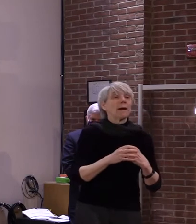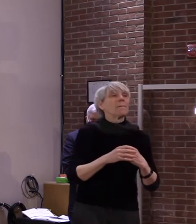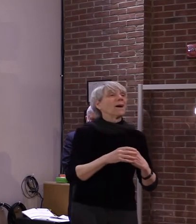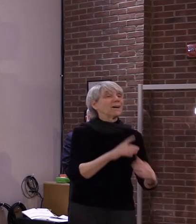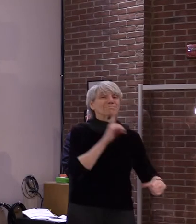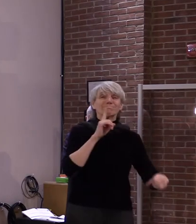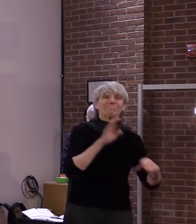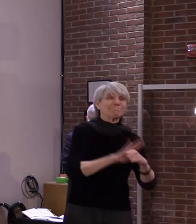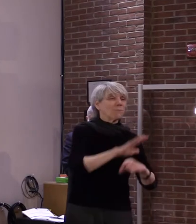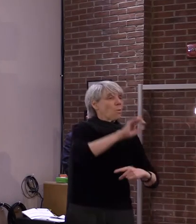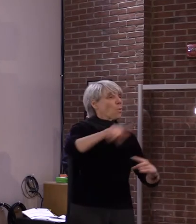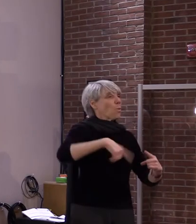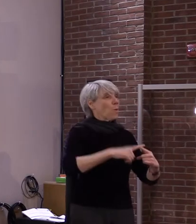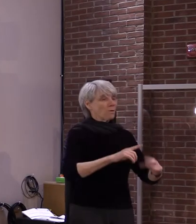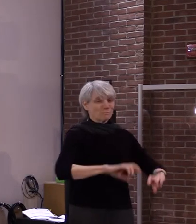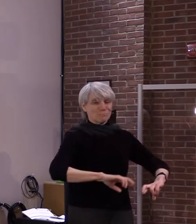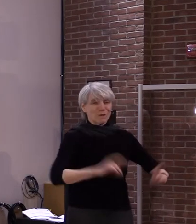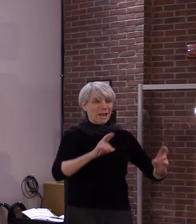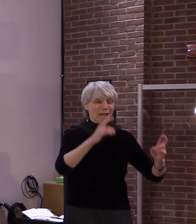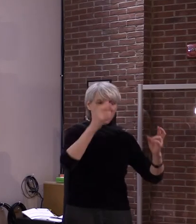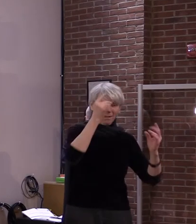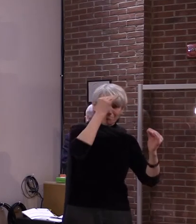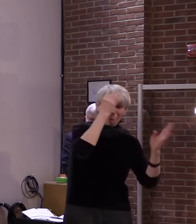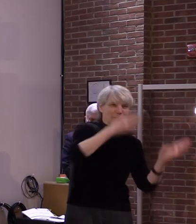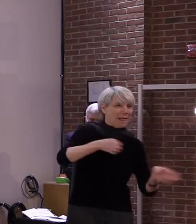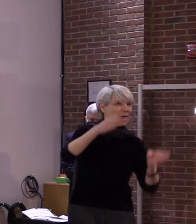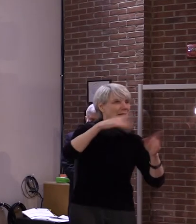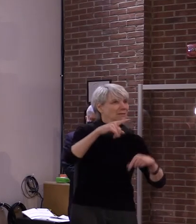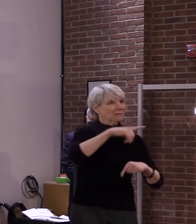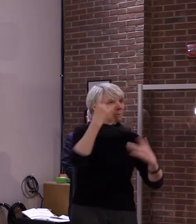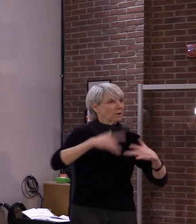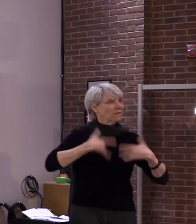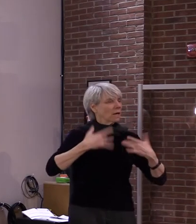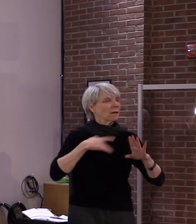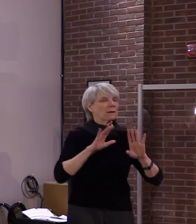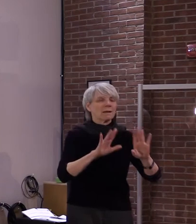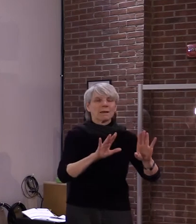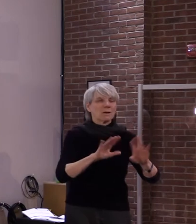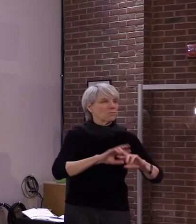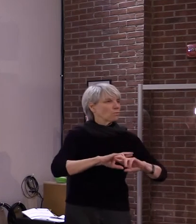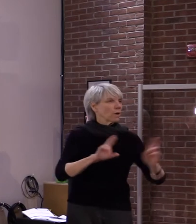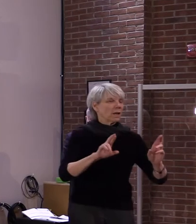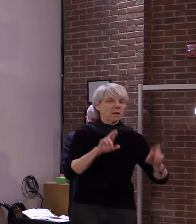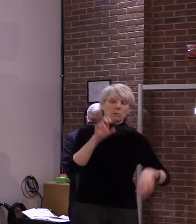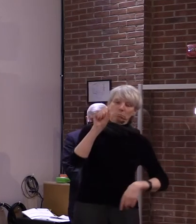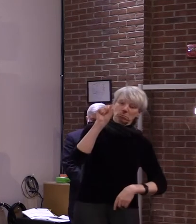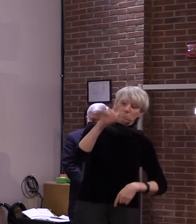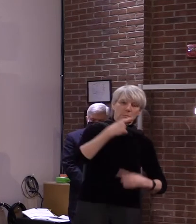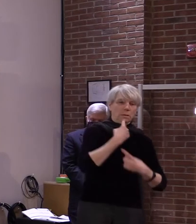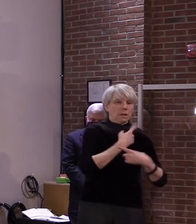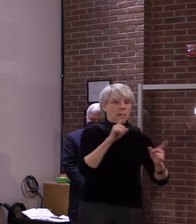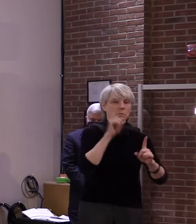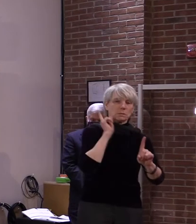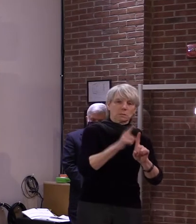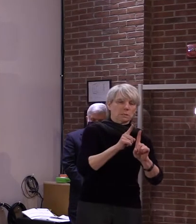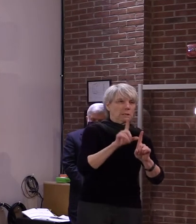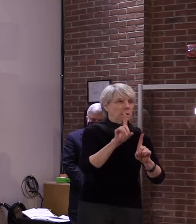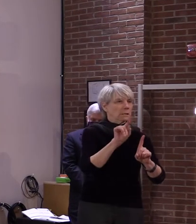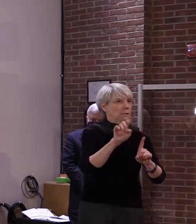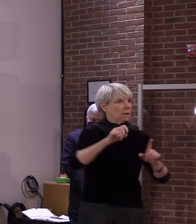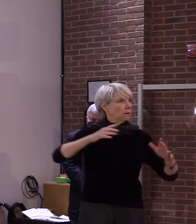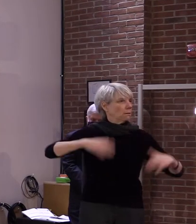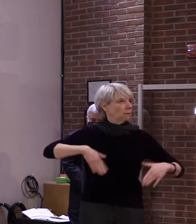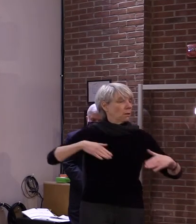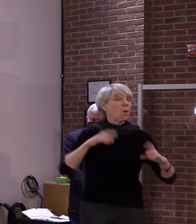adhere to so we want to make sure that we're factual when we give dates and and hopefully we'll be able to in the near